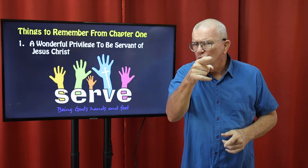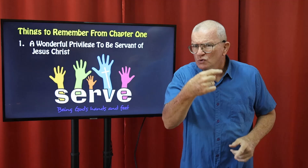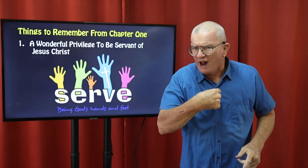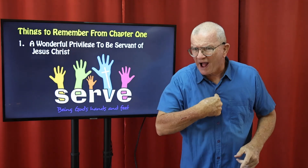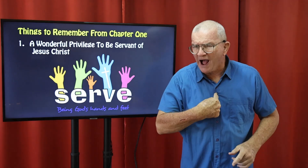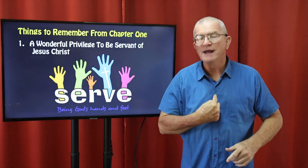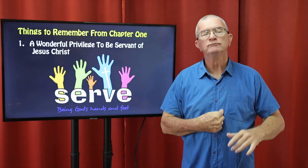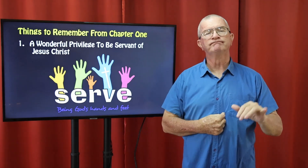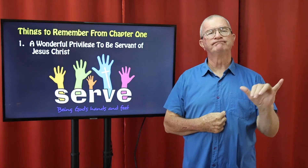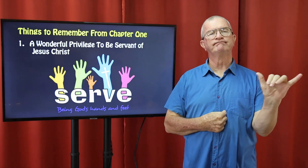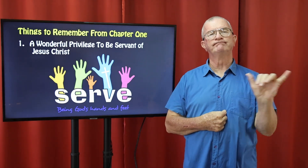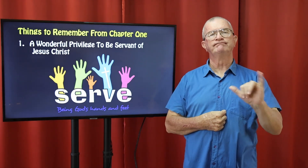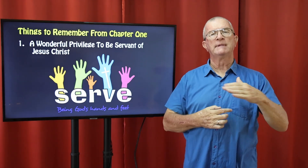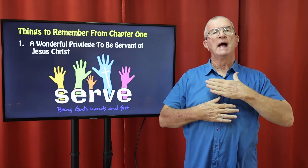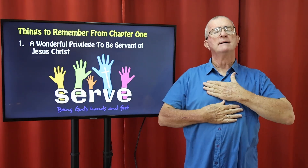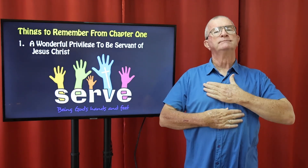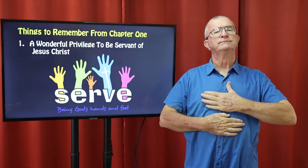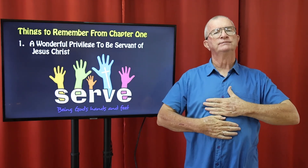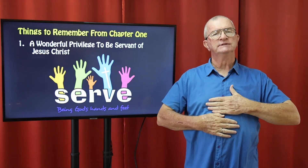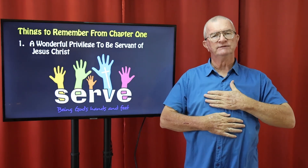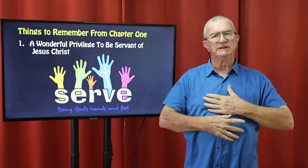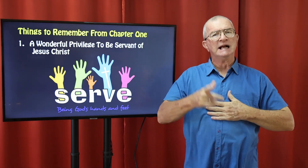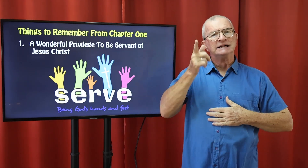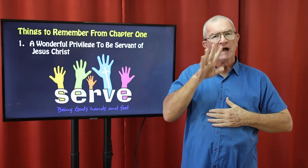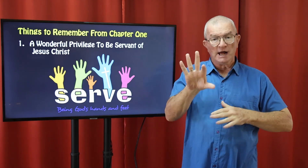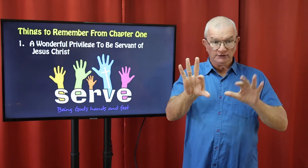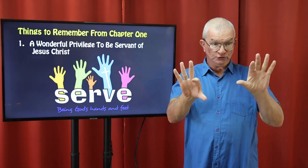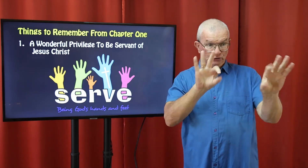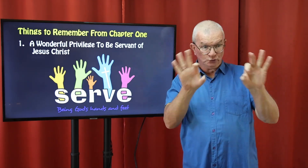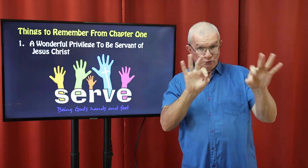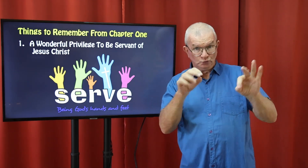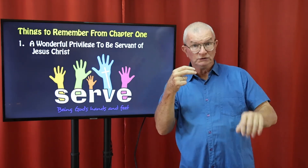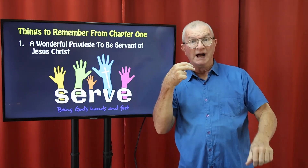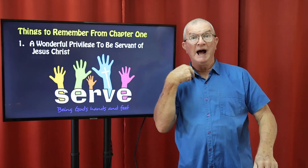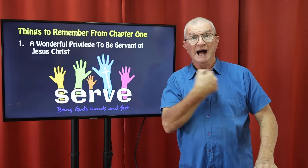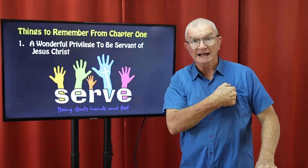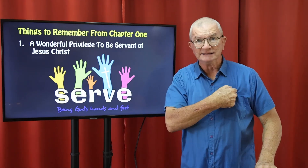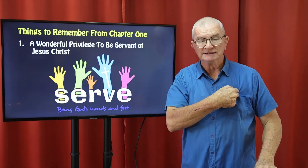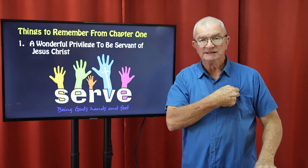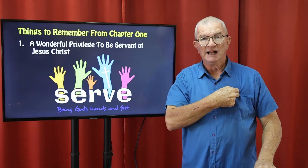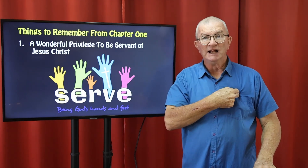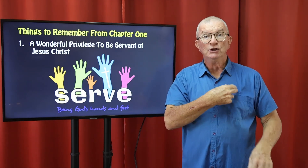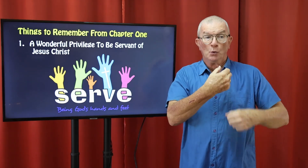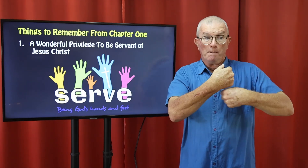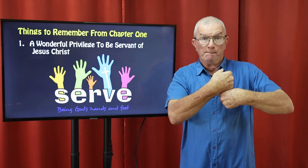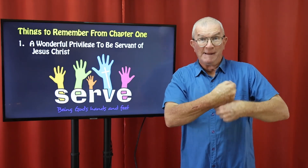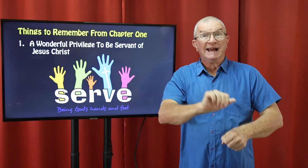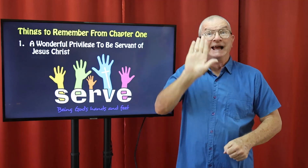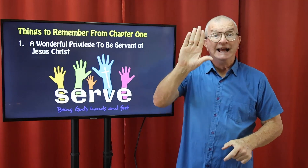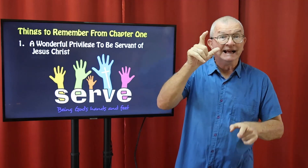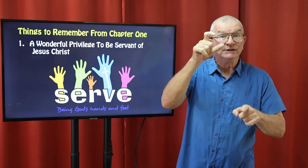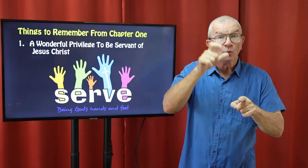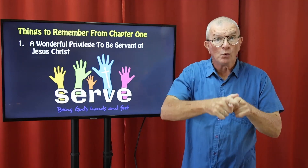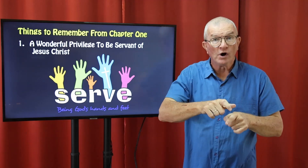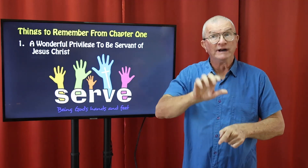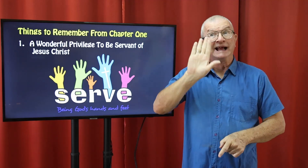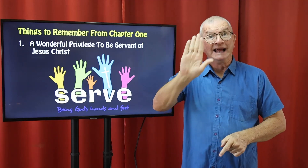about Jesus. And you and I, we should be pleased as well that God chose us to make His